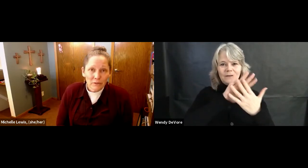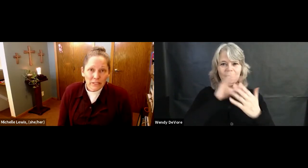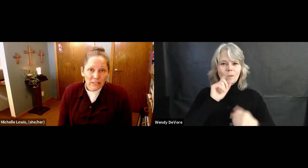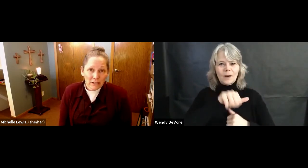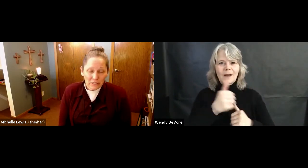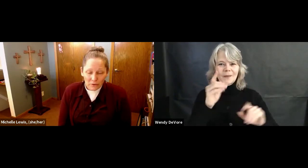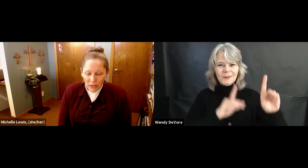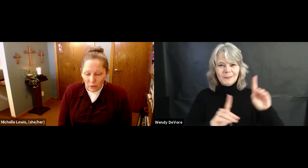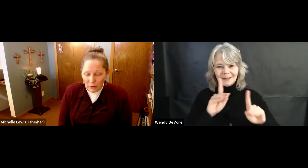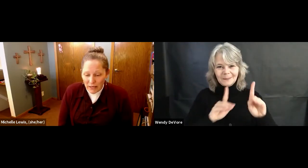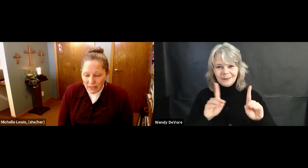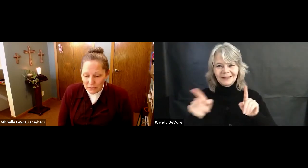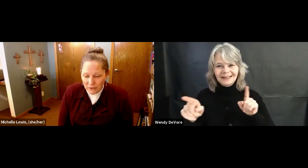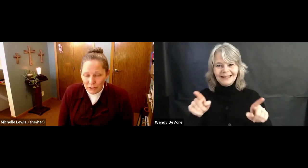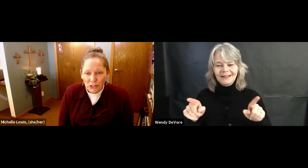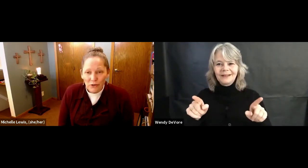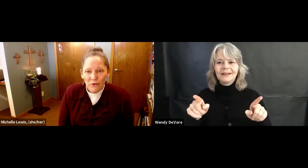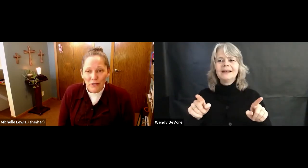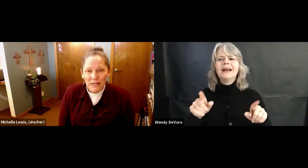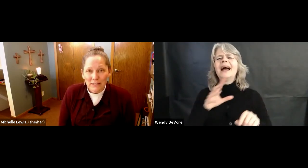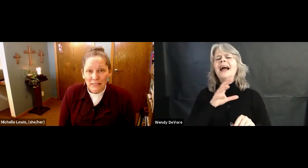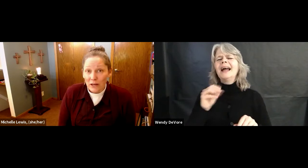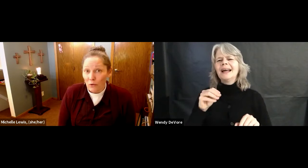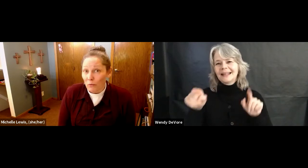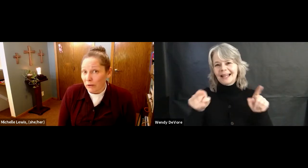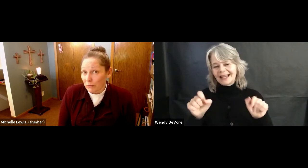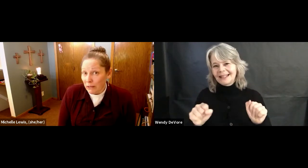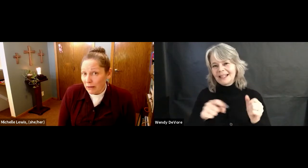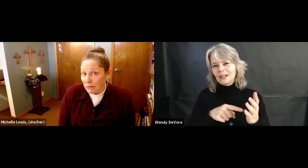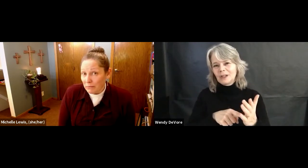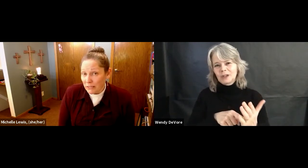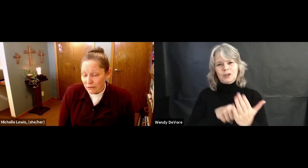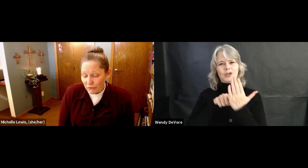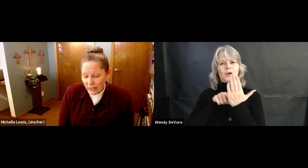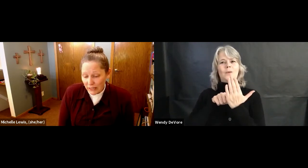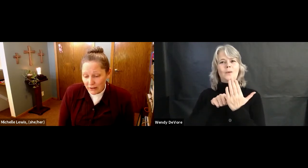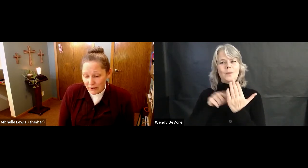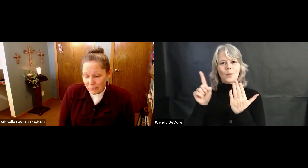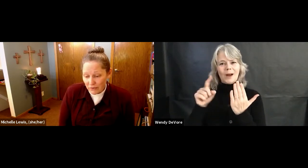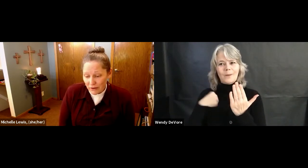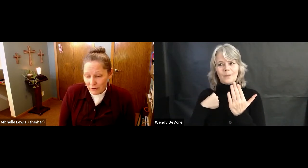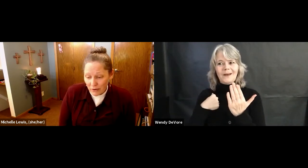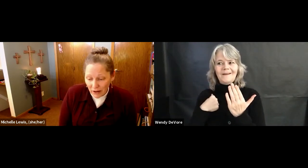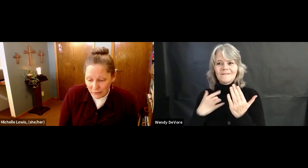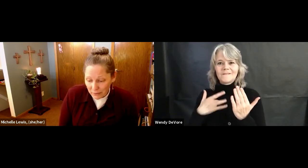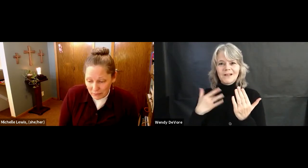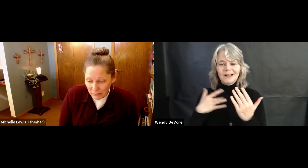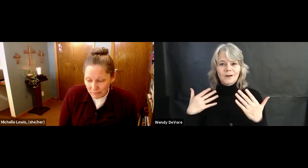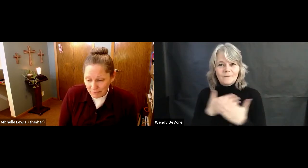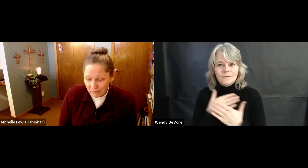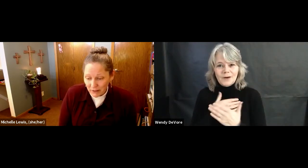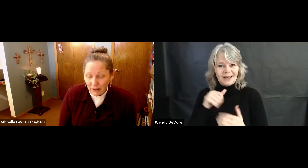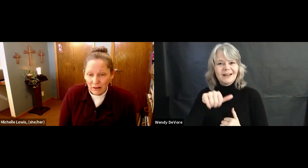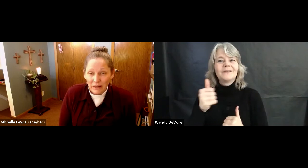Those stories can also help sort of show us where we might be afraid of other